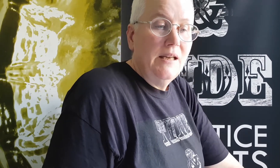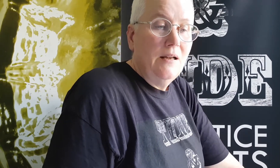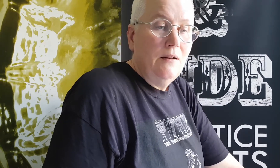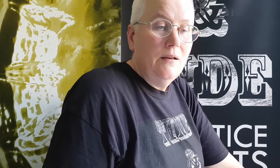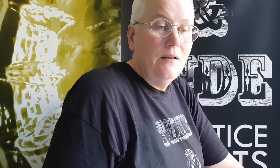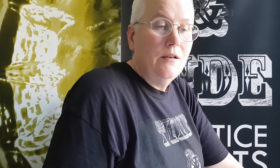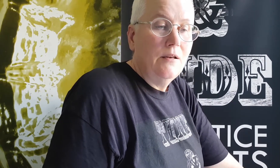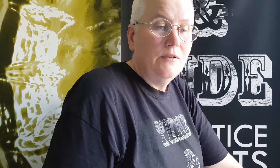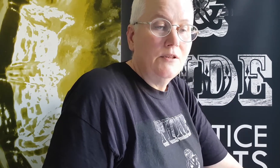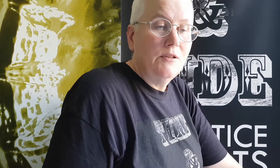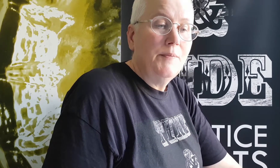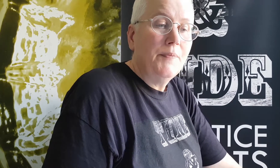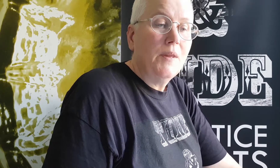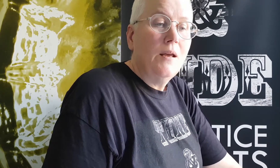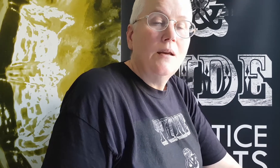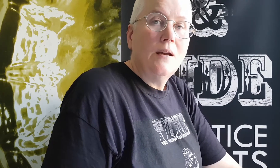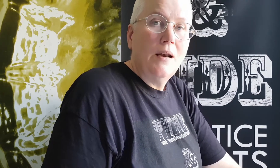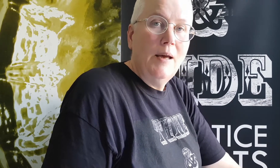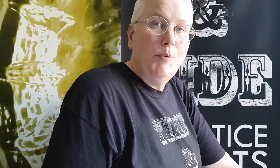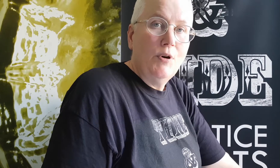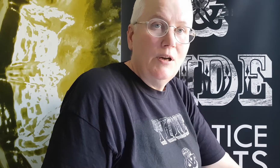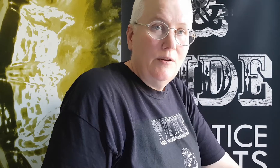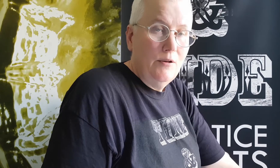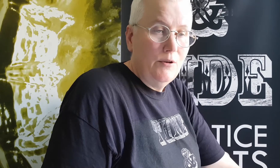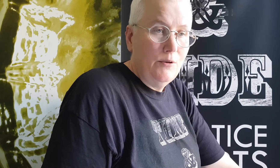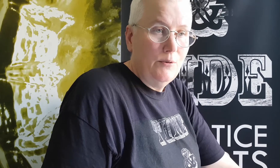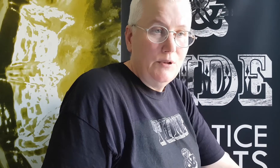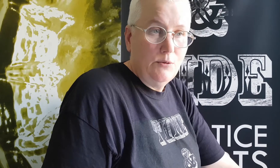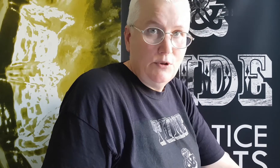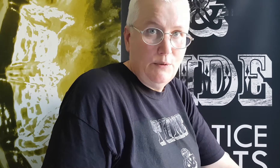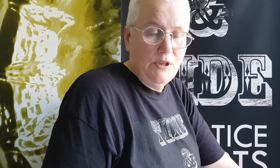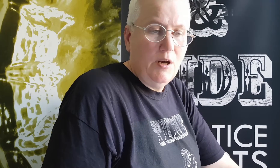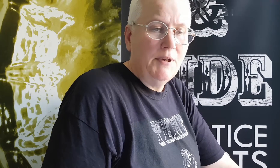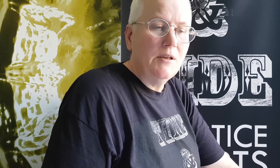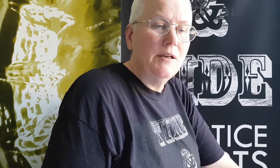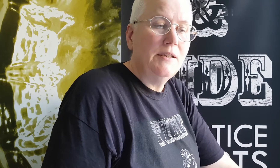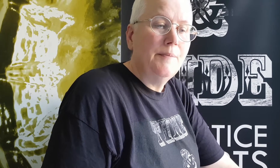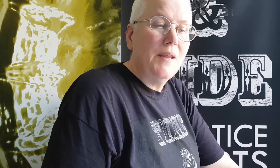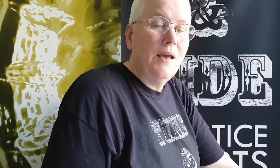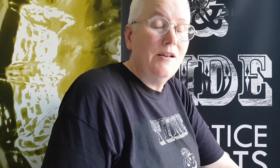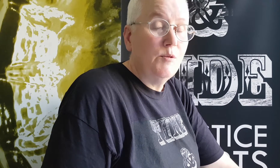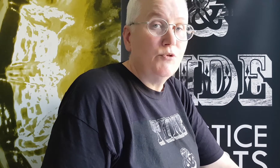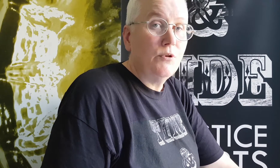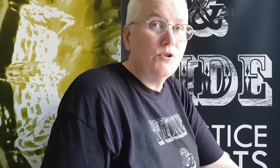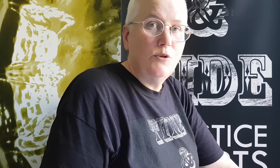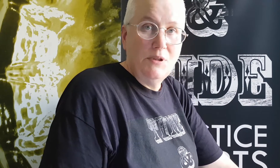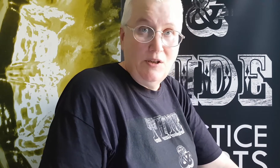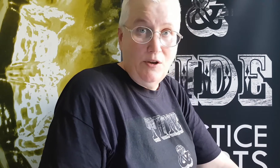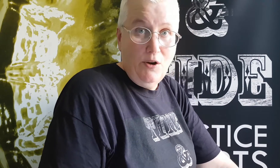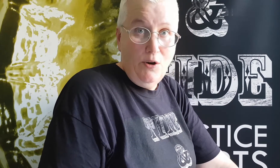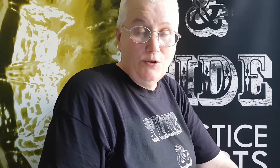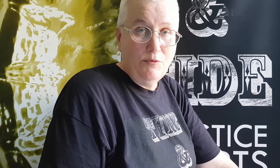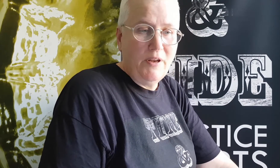C.L. Herndon, Claire Booker, who is also in Time and Tide, Eleanor Brooks, who is in a lot of our